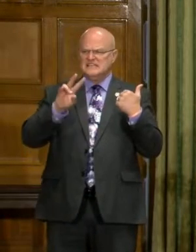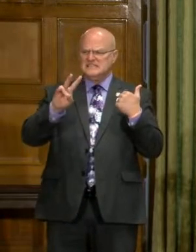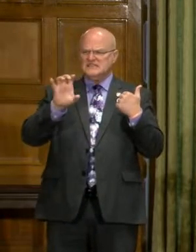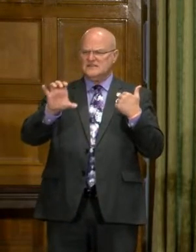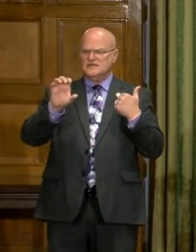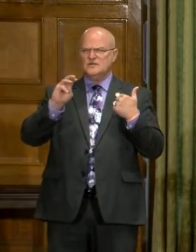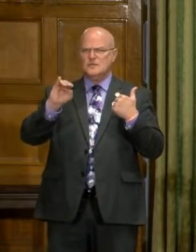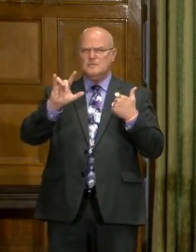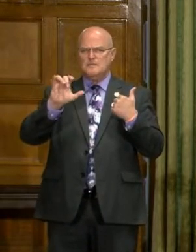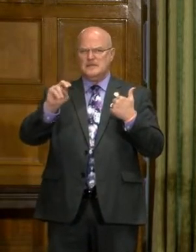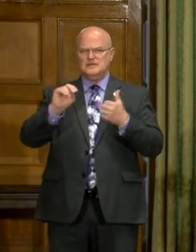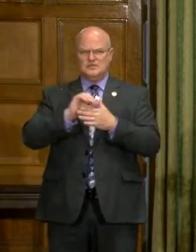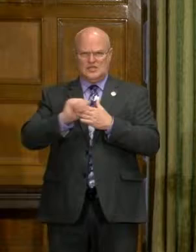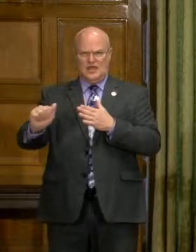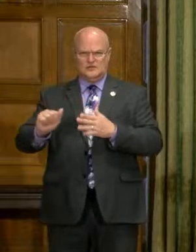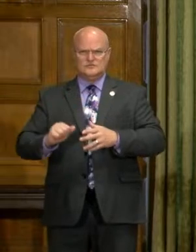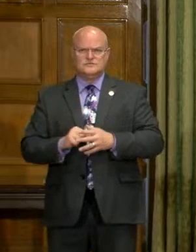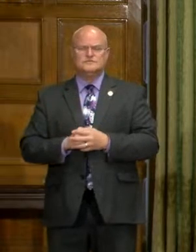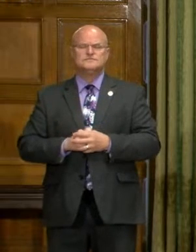$700 million.